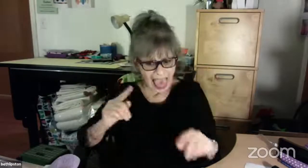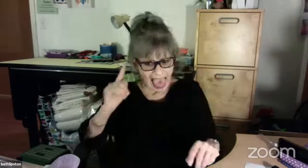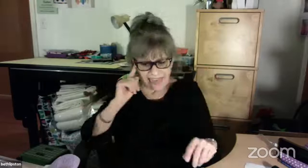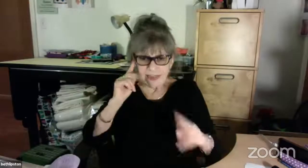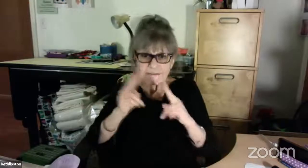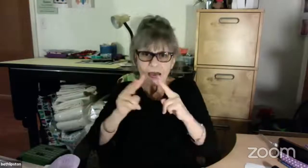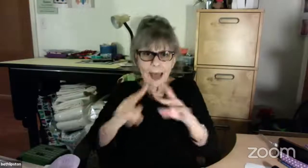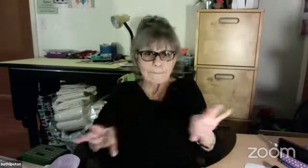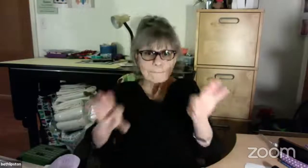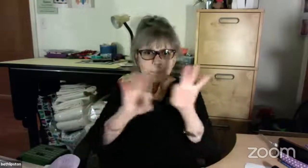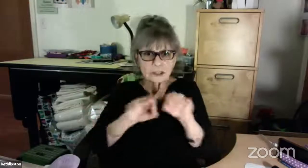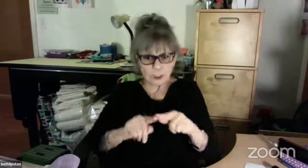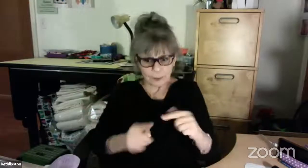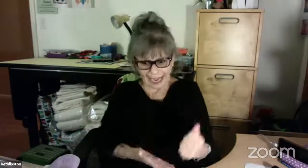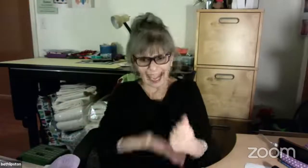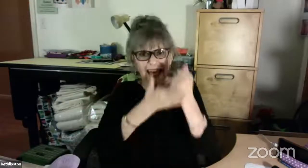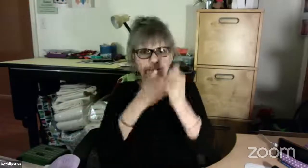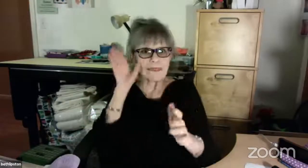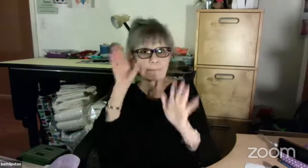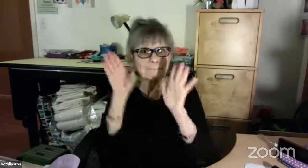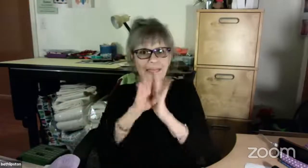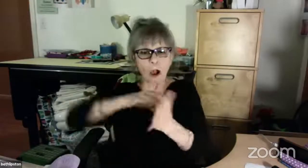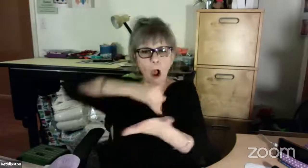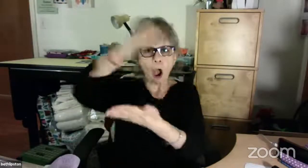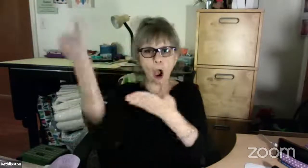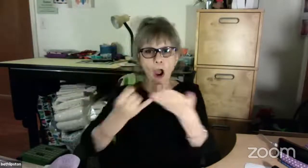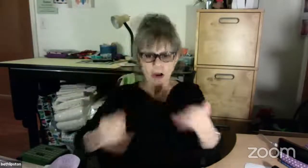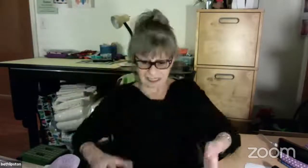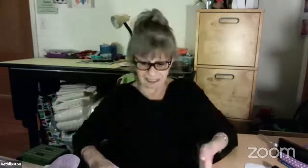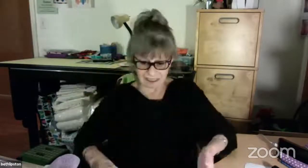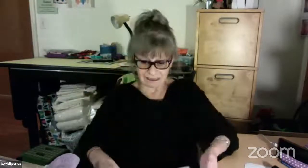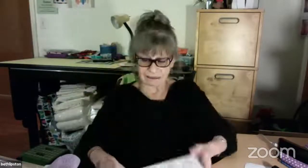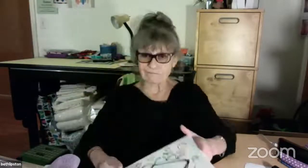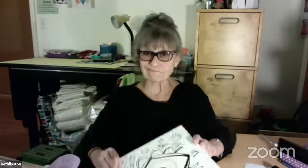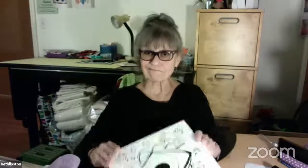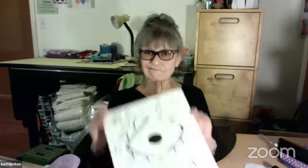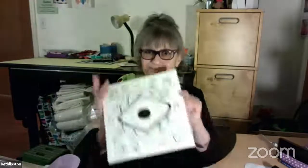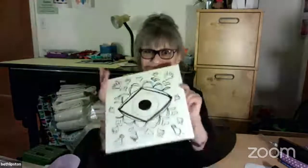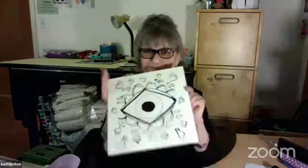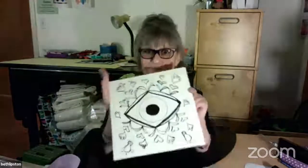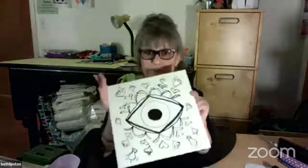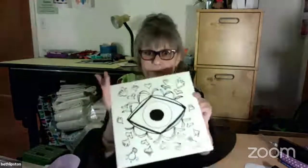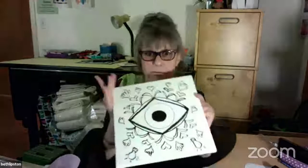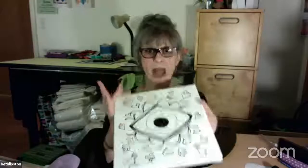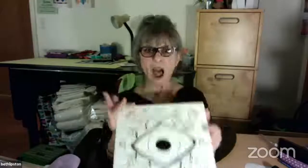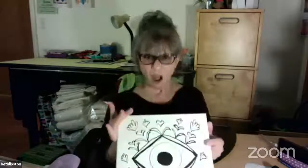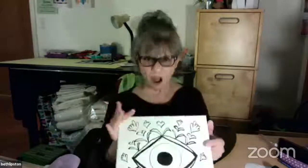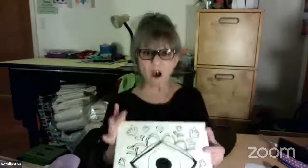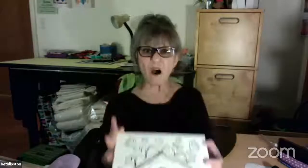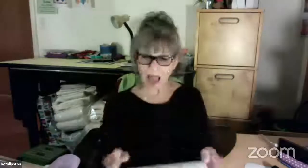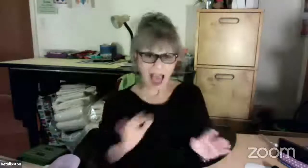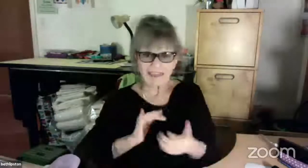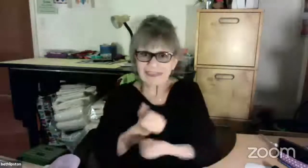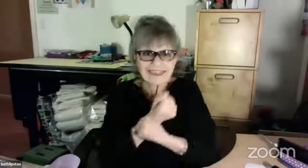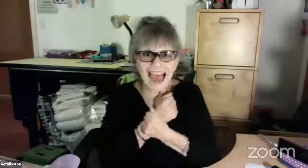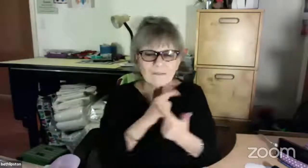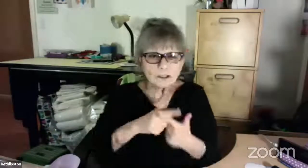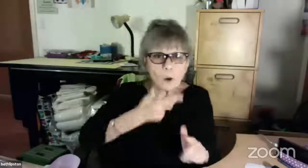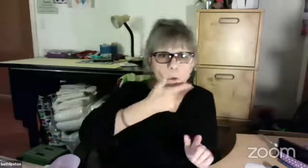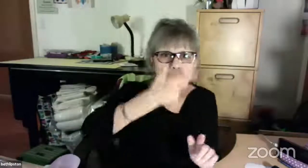course. But I think that it's very important that we help paint the picture with our art of all of our